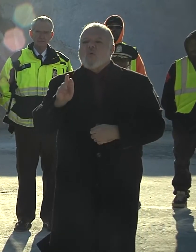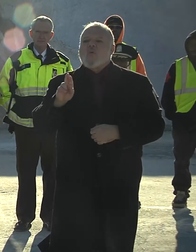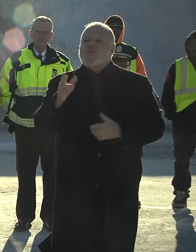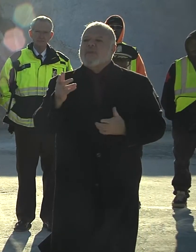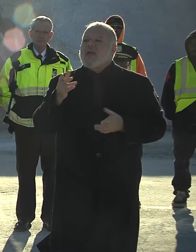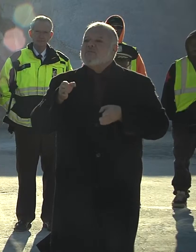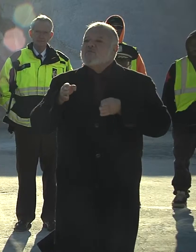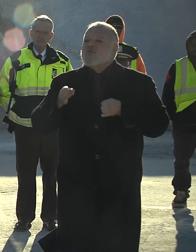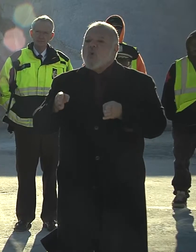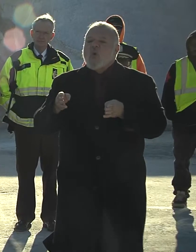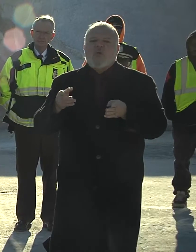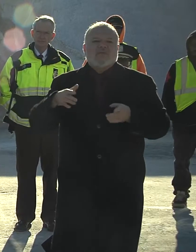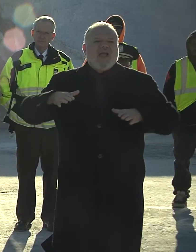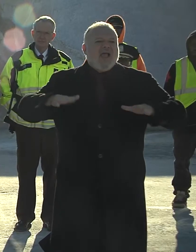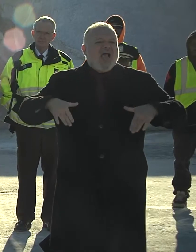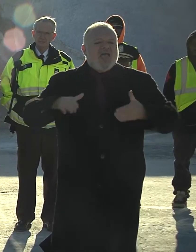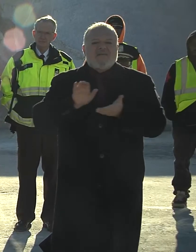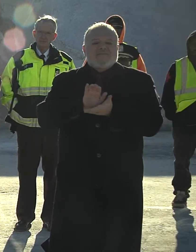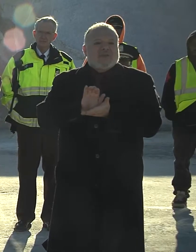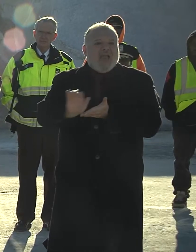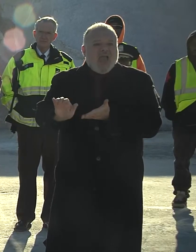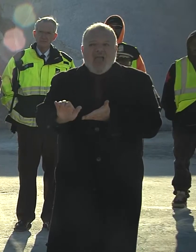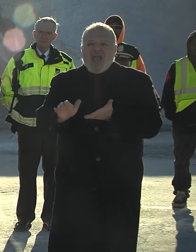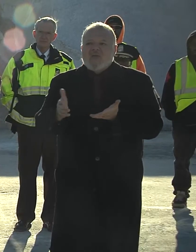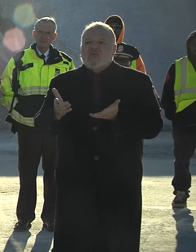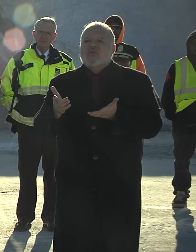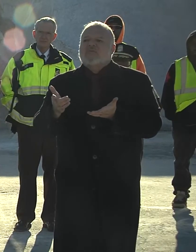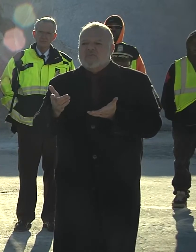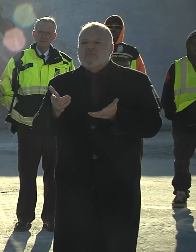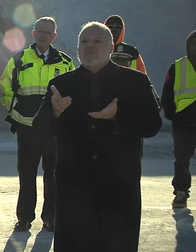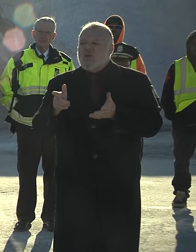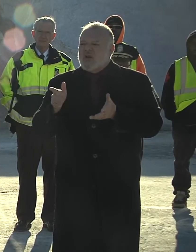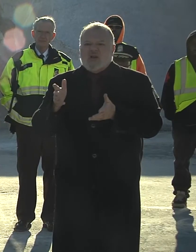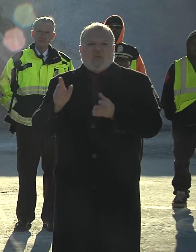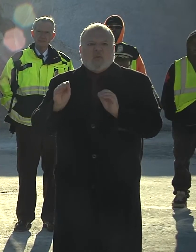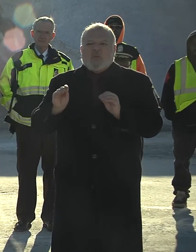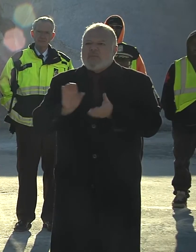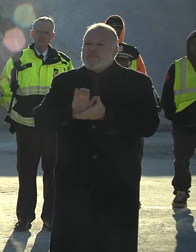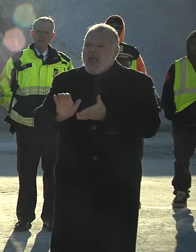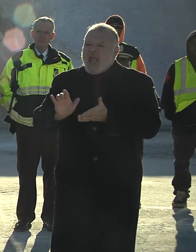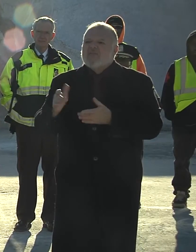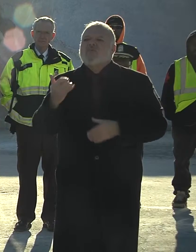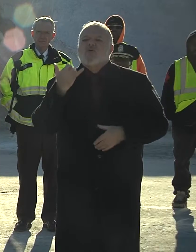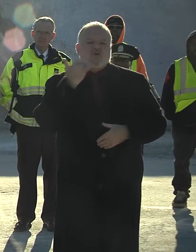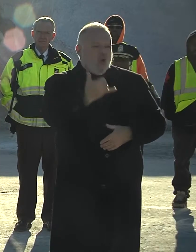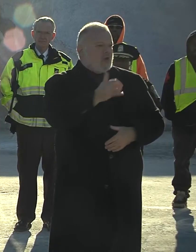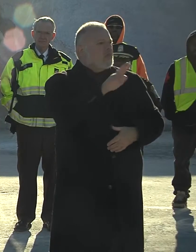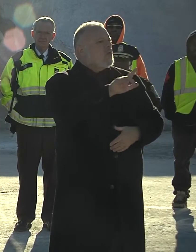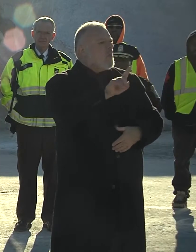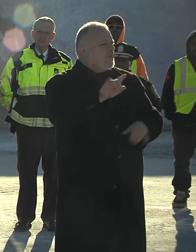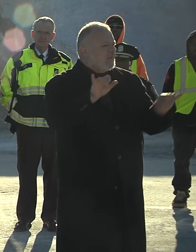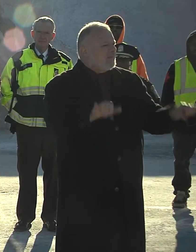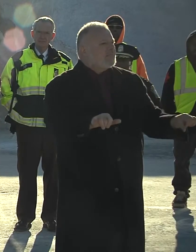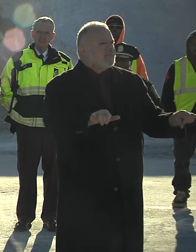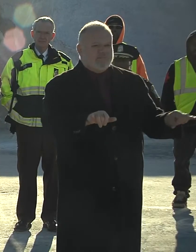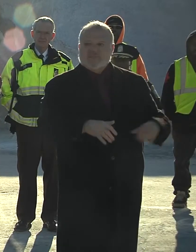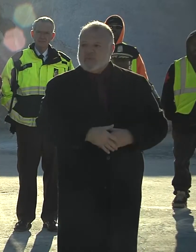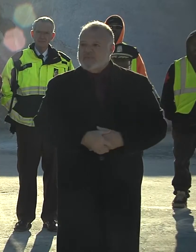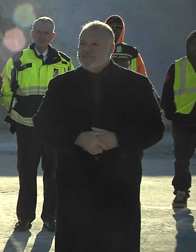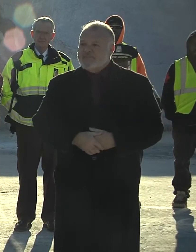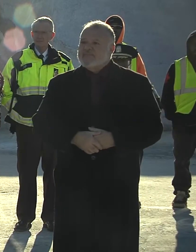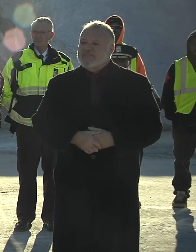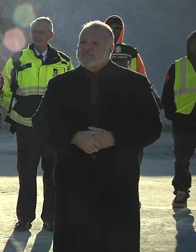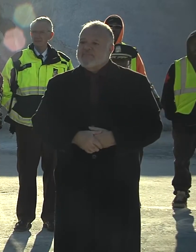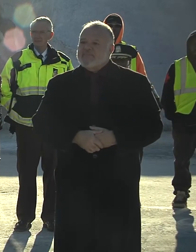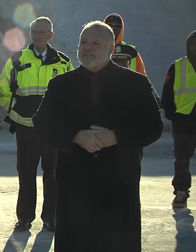to underscore that sidewalks that are owned by property owners and business owners should be cleared by them, so please do your due diligence